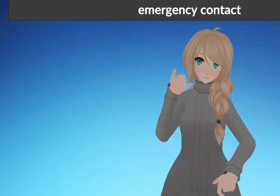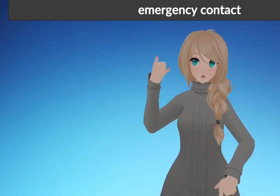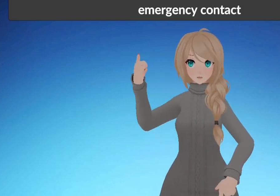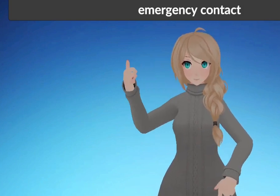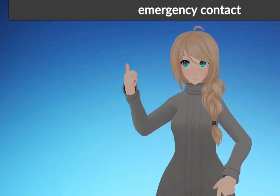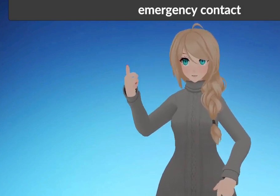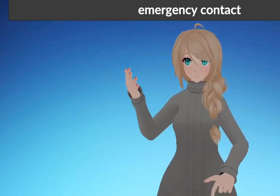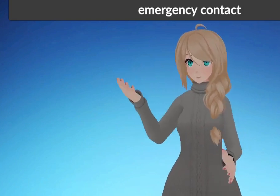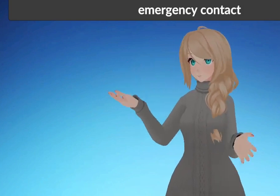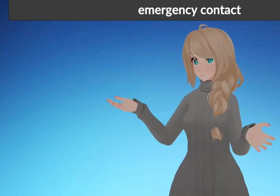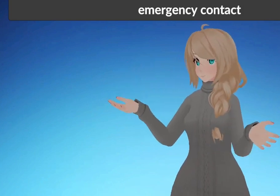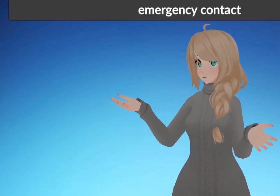phone. Yeah. So